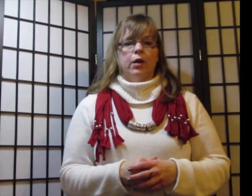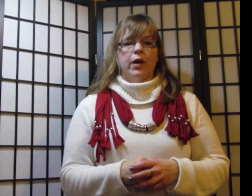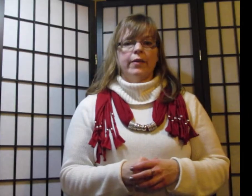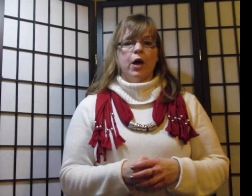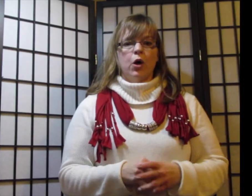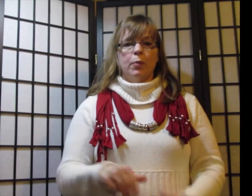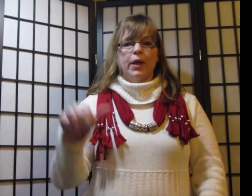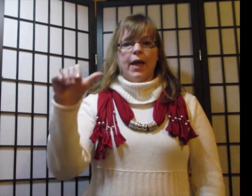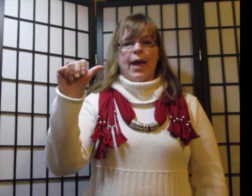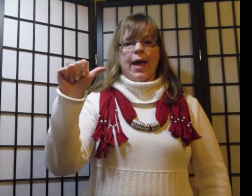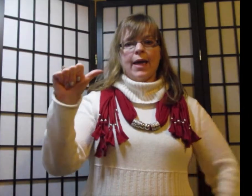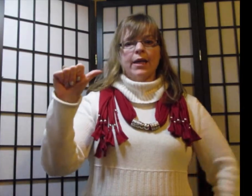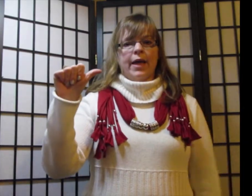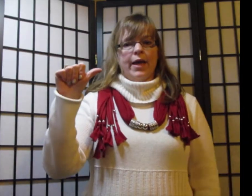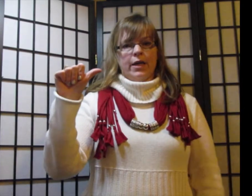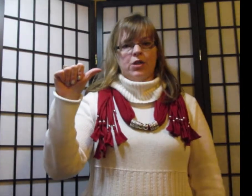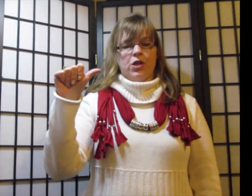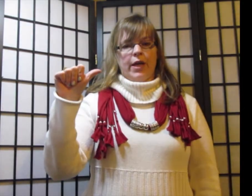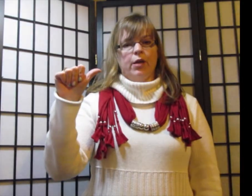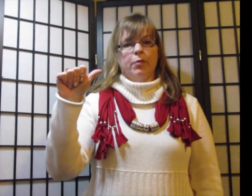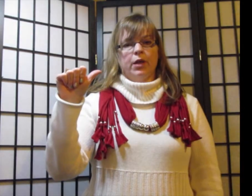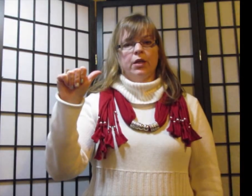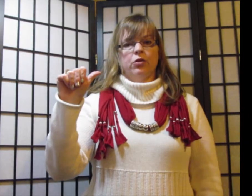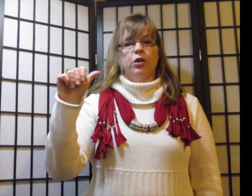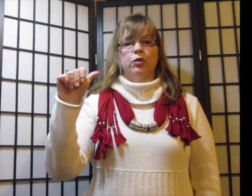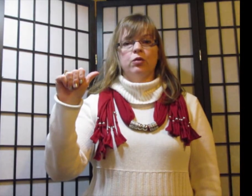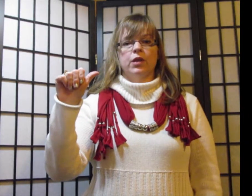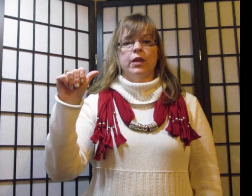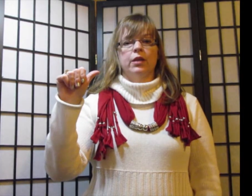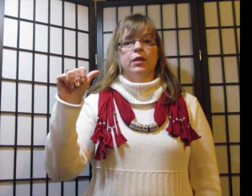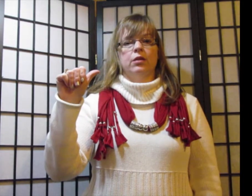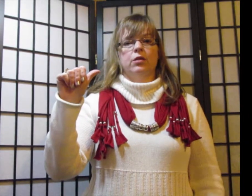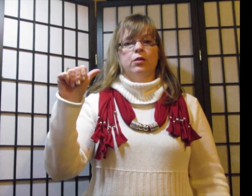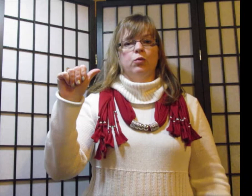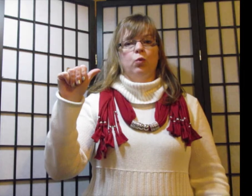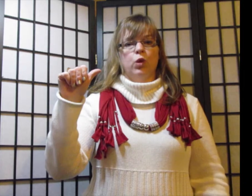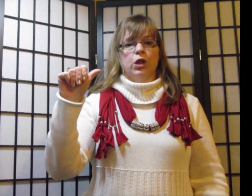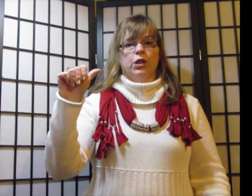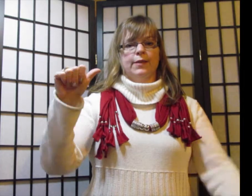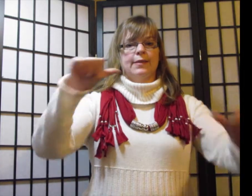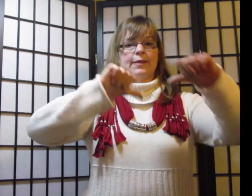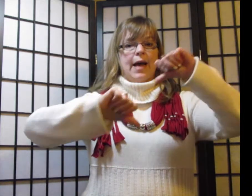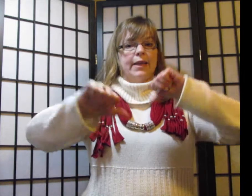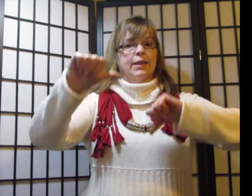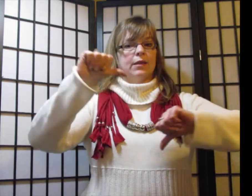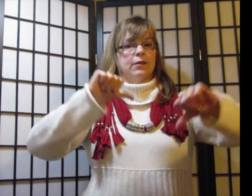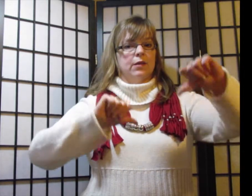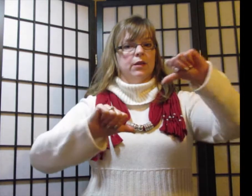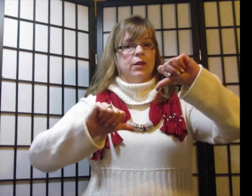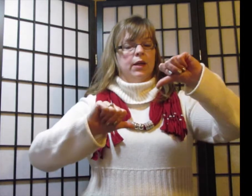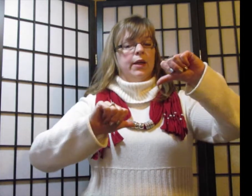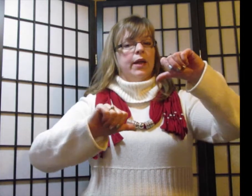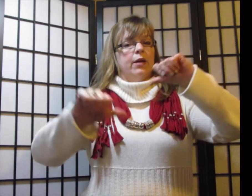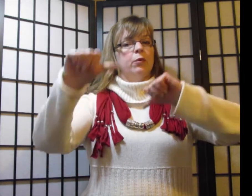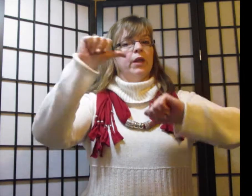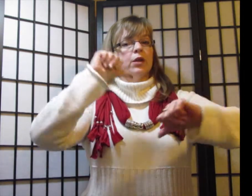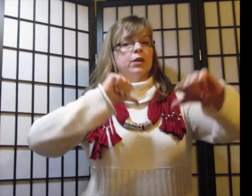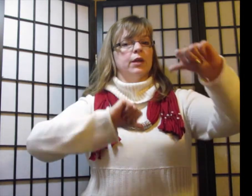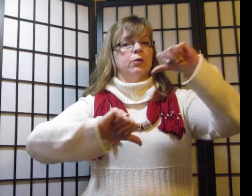Okay, the open A hand shape is used in the word science, and we learned it